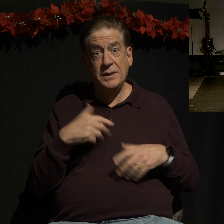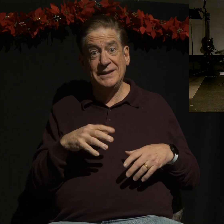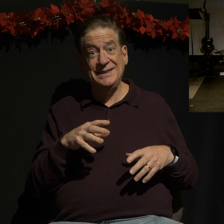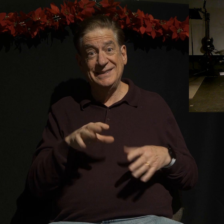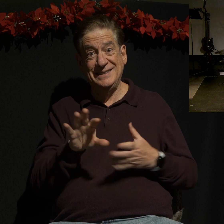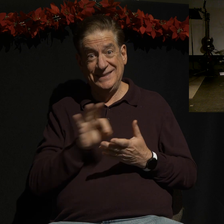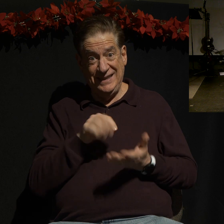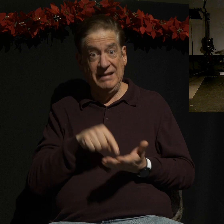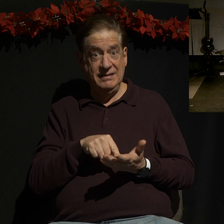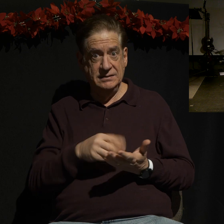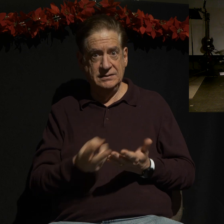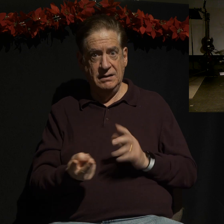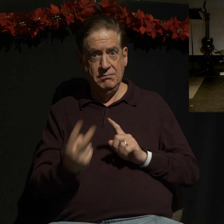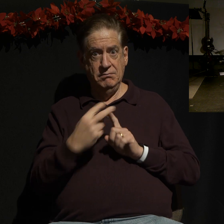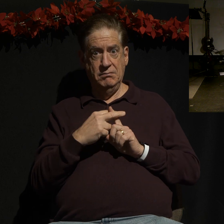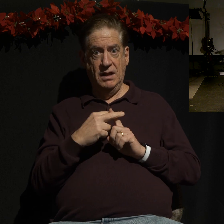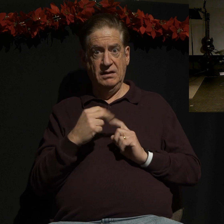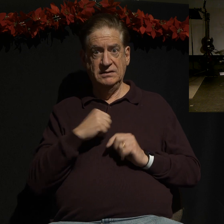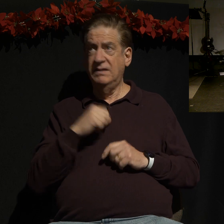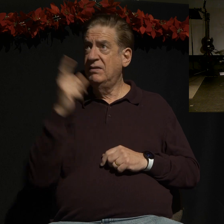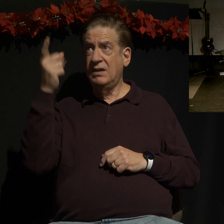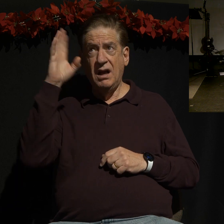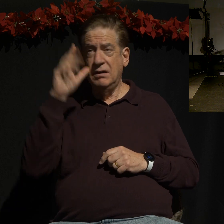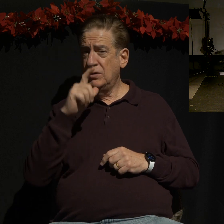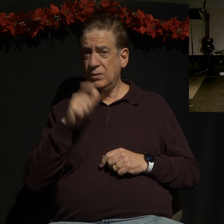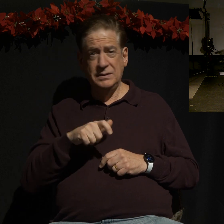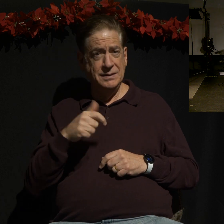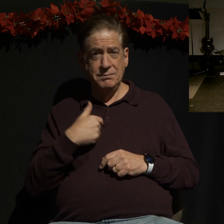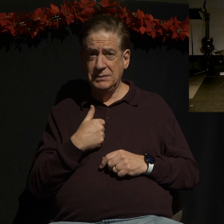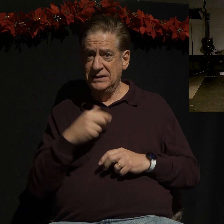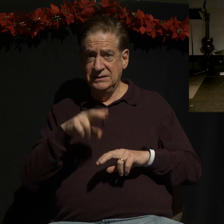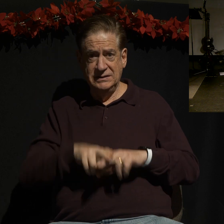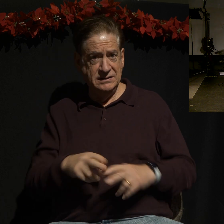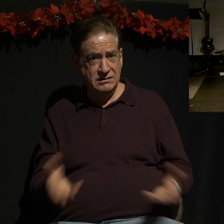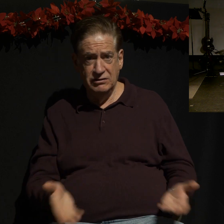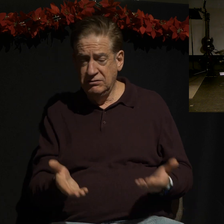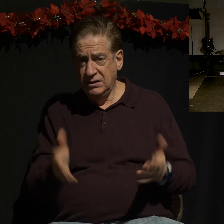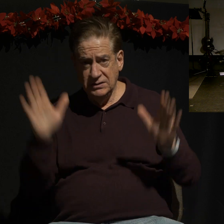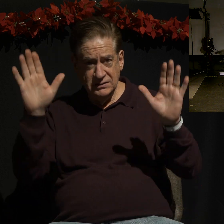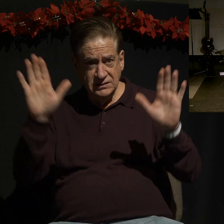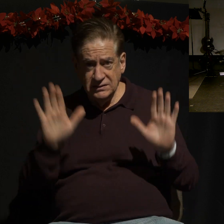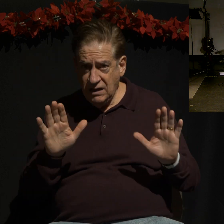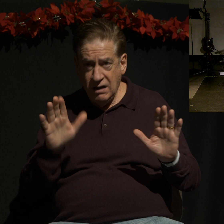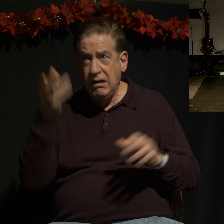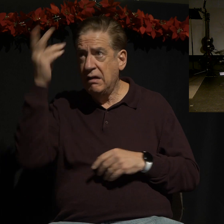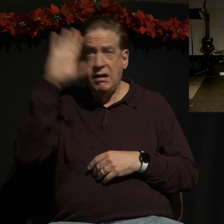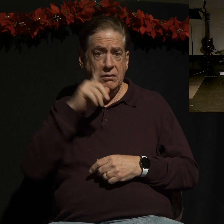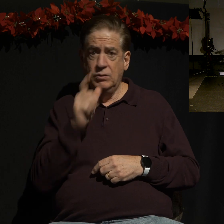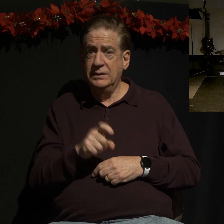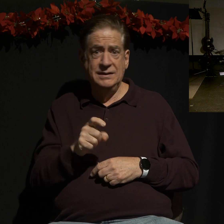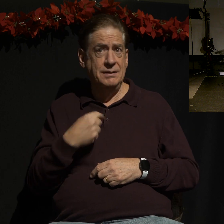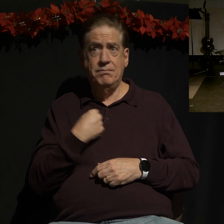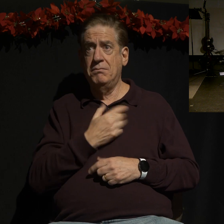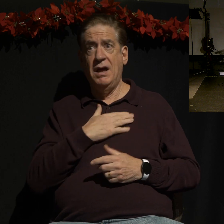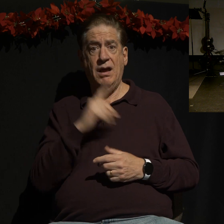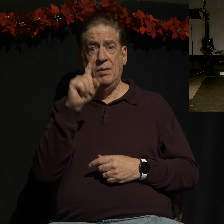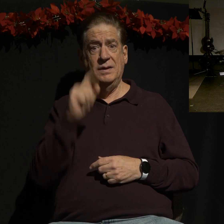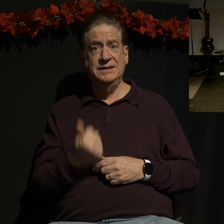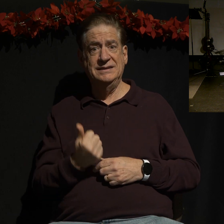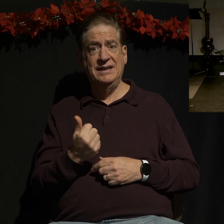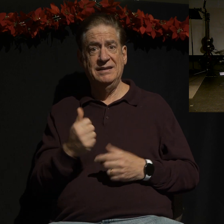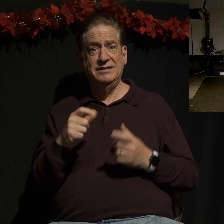to ourselves, if God has no need of me to be sitting here on a Sunday, and God has no need of my tithe